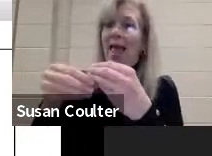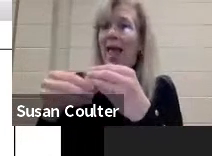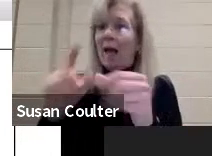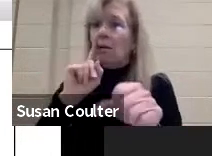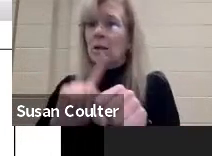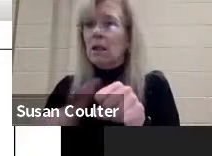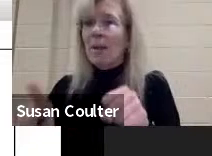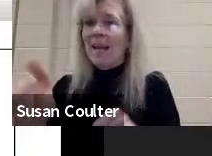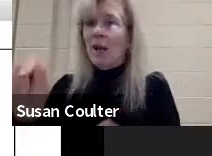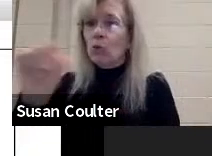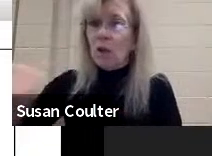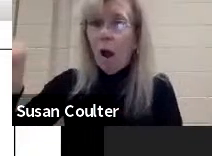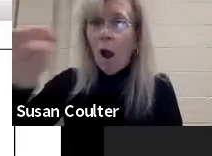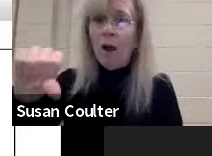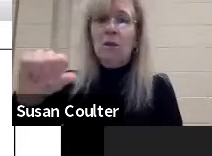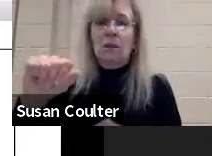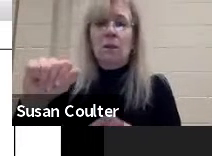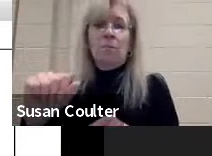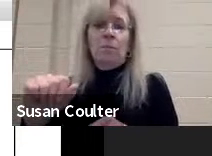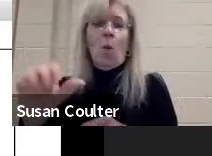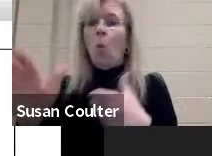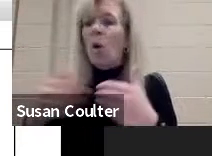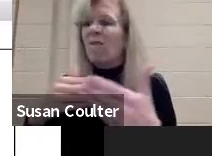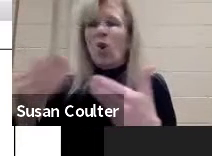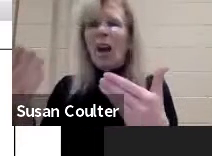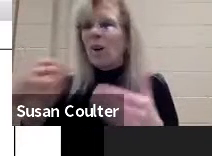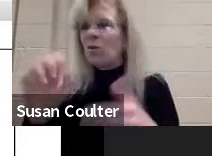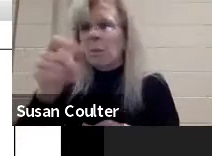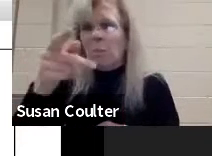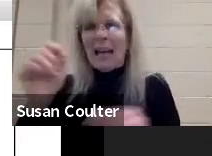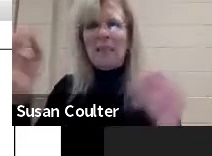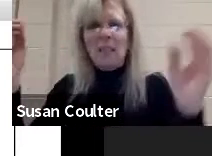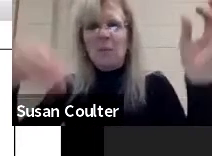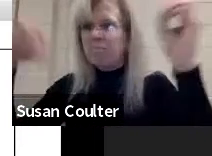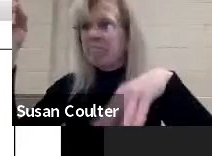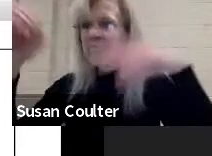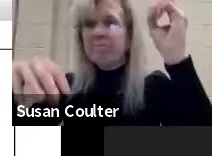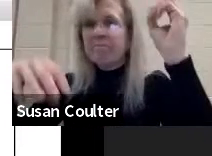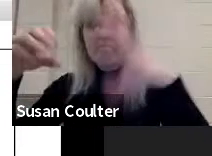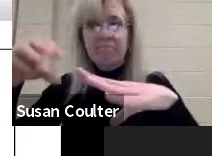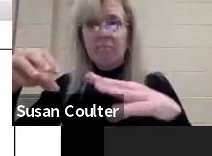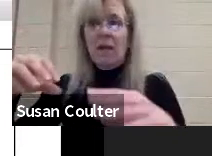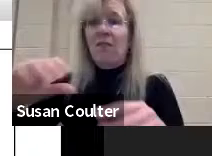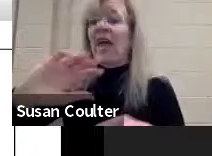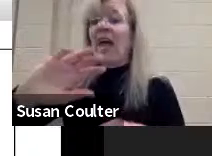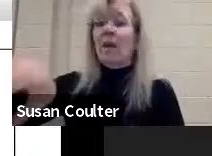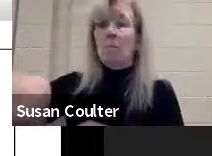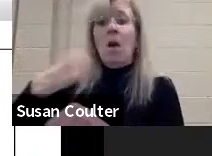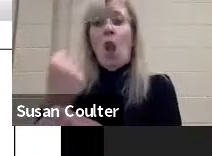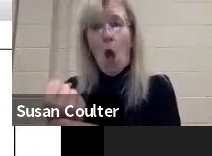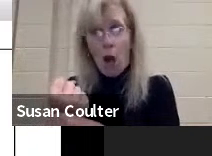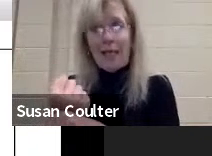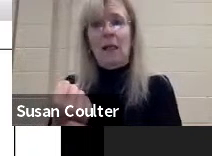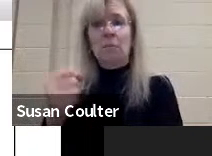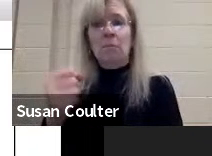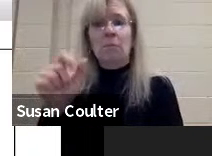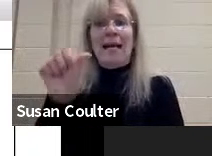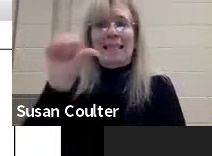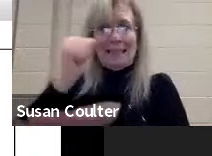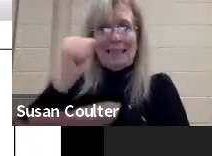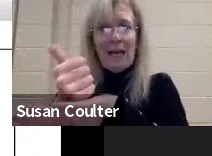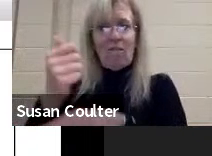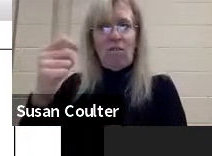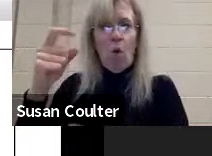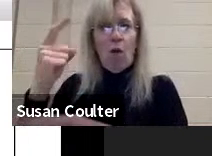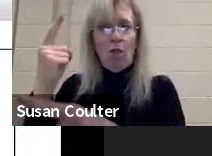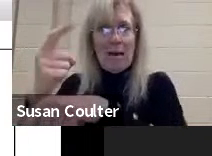then add the tomato sauce, whatever else, spice, then lock it